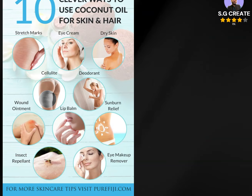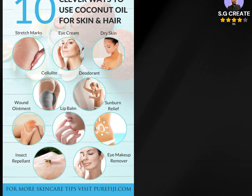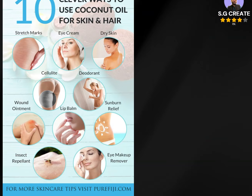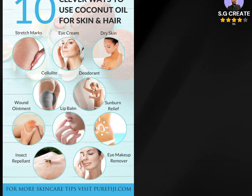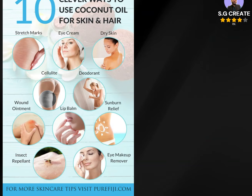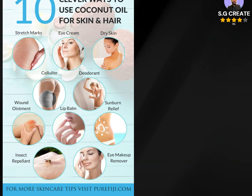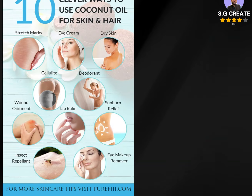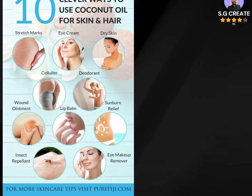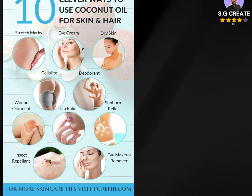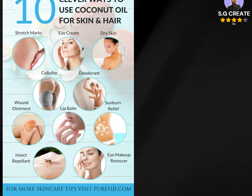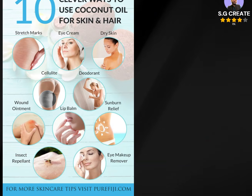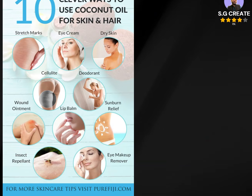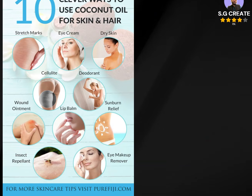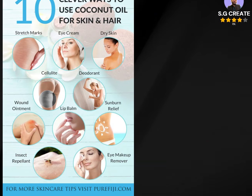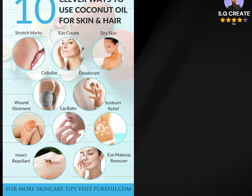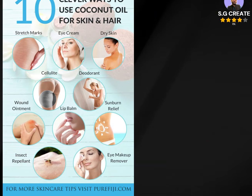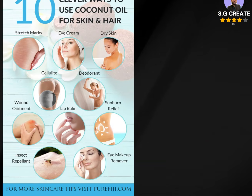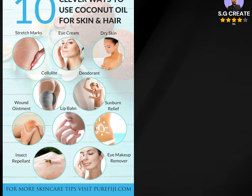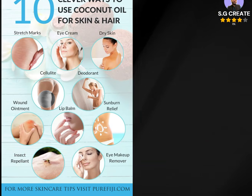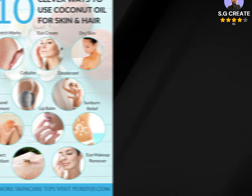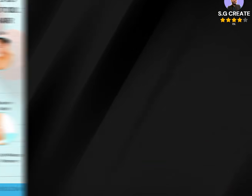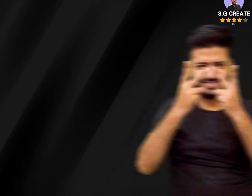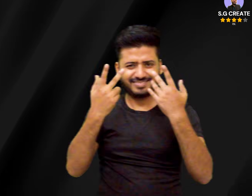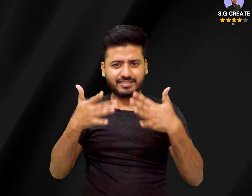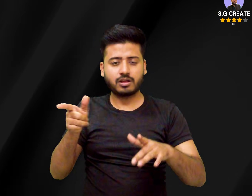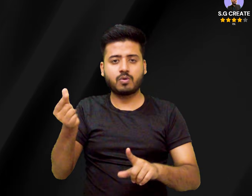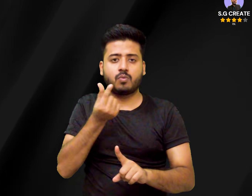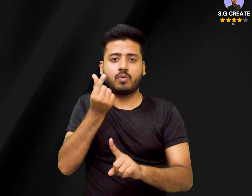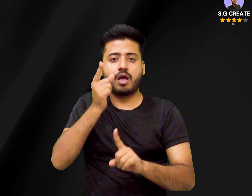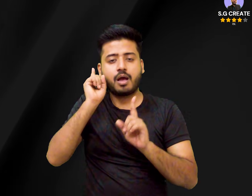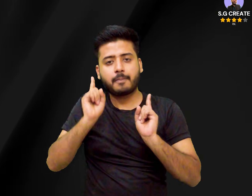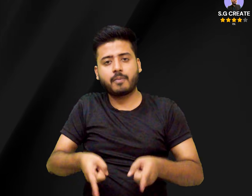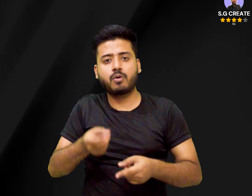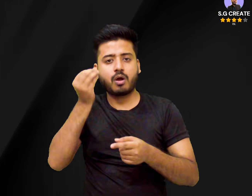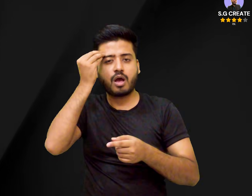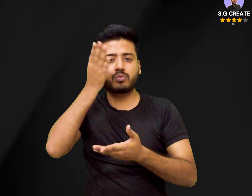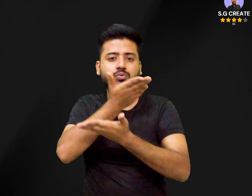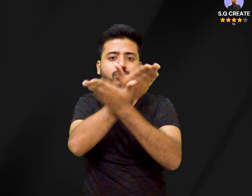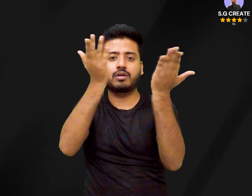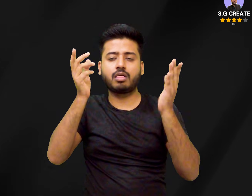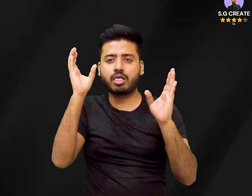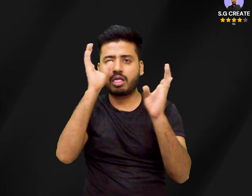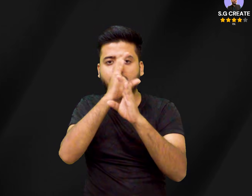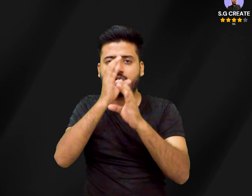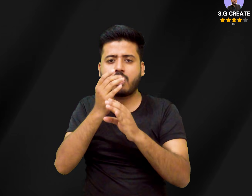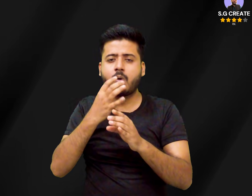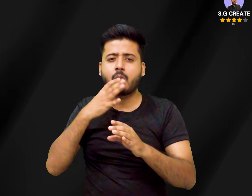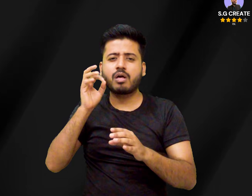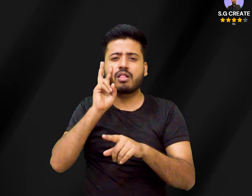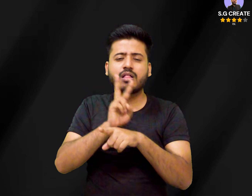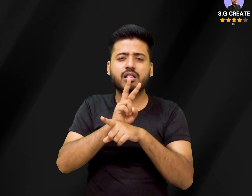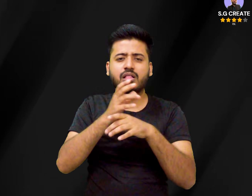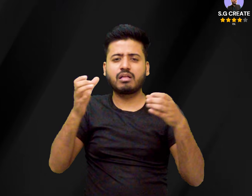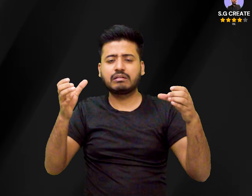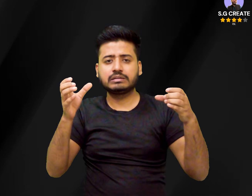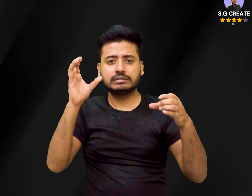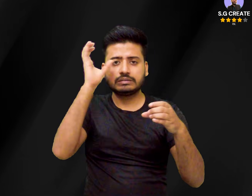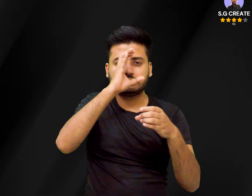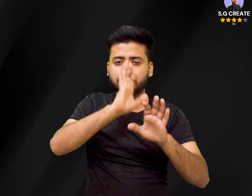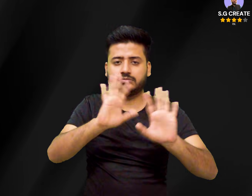healthy, natural shine. Reduced frizz and split ends. For those with dry, damaged, or frizzy hair, an